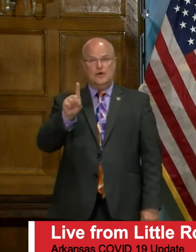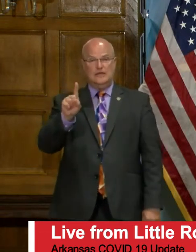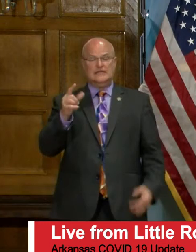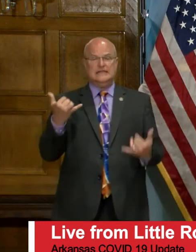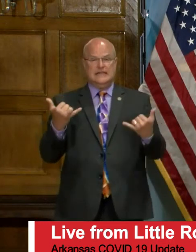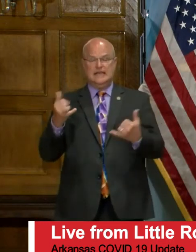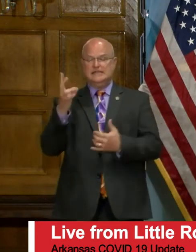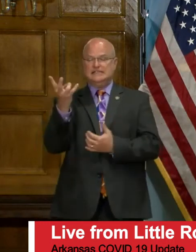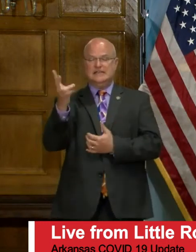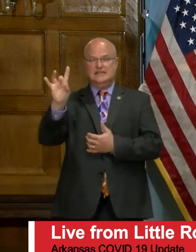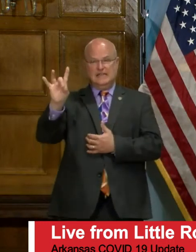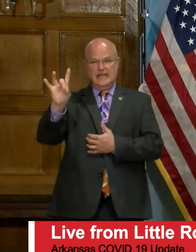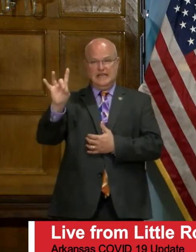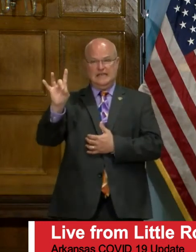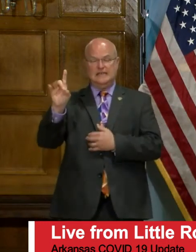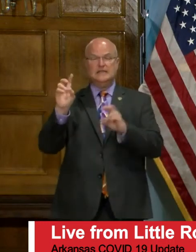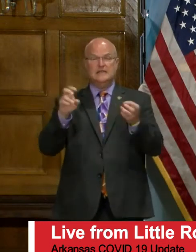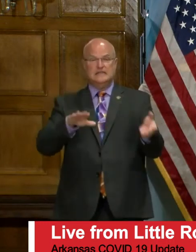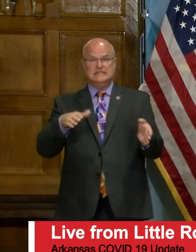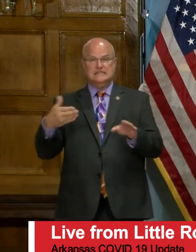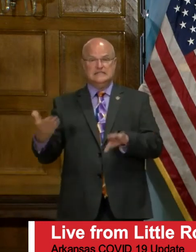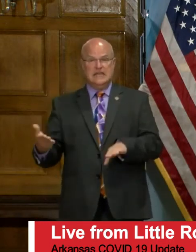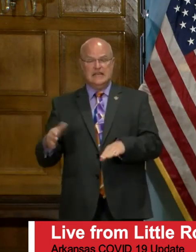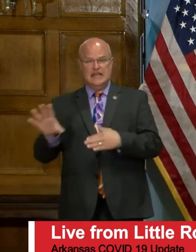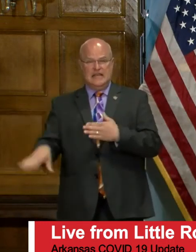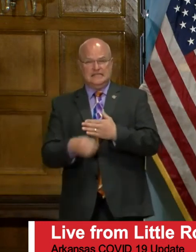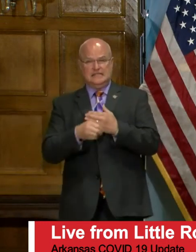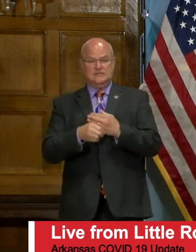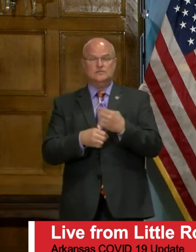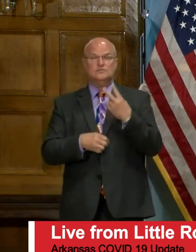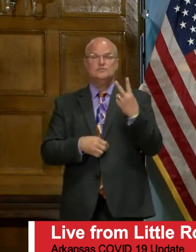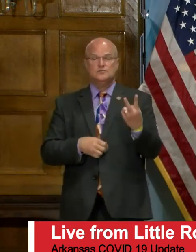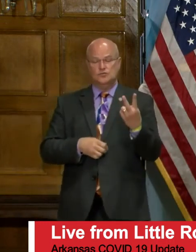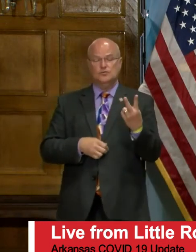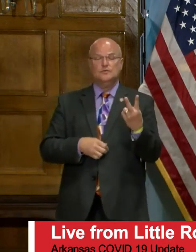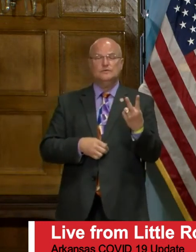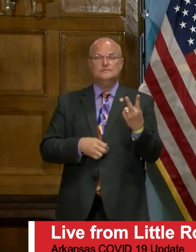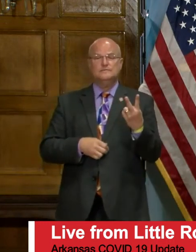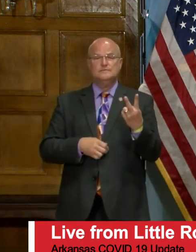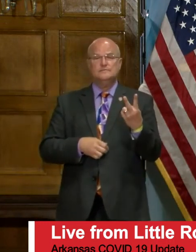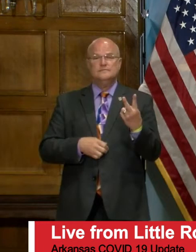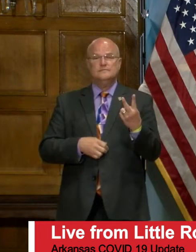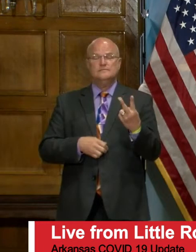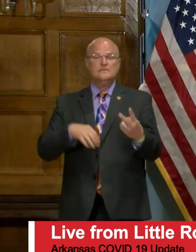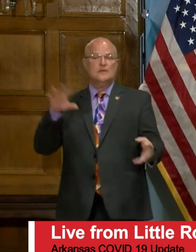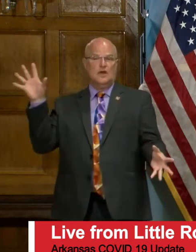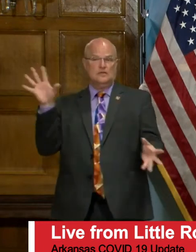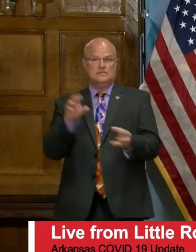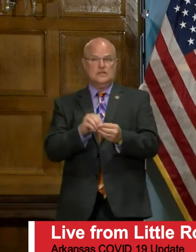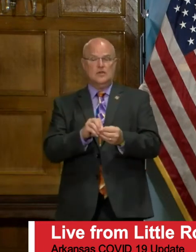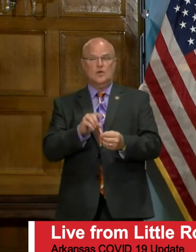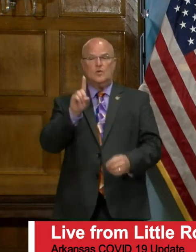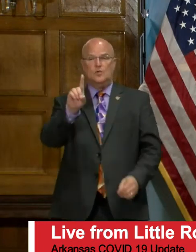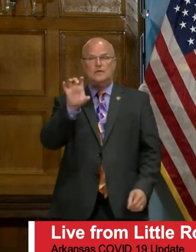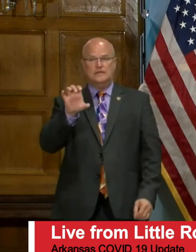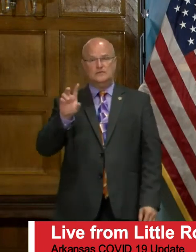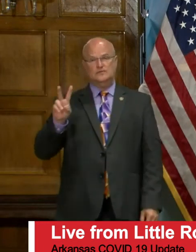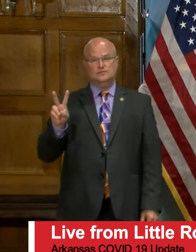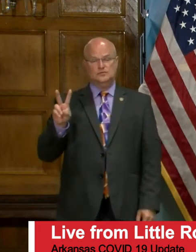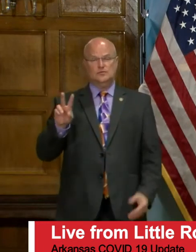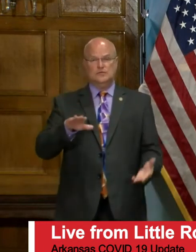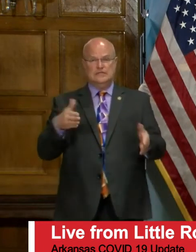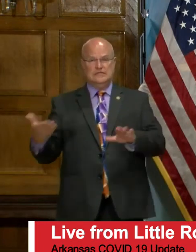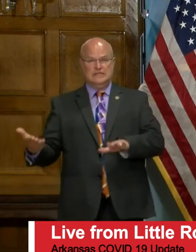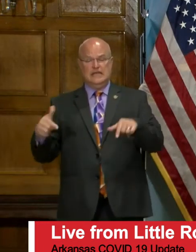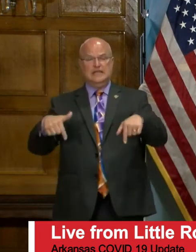to 78. In terms of deaths, we've had additional 2 deaths. That brings us to 102 here